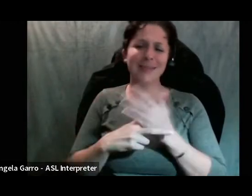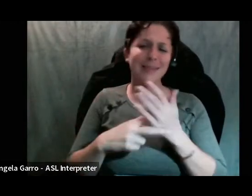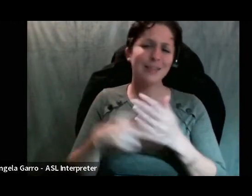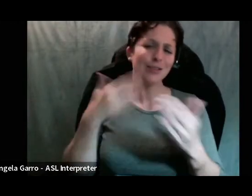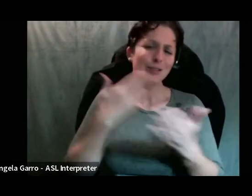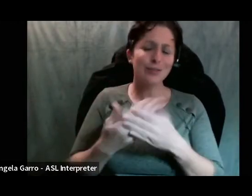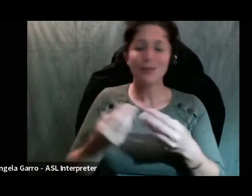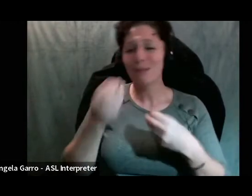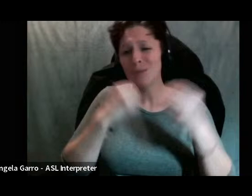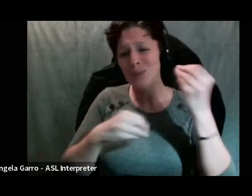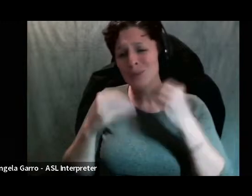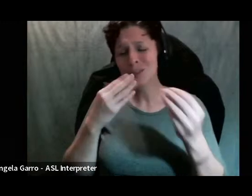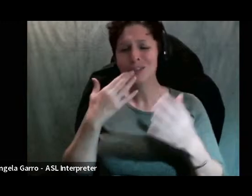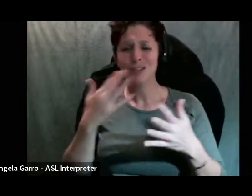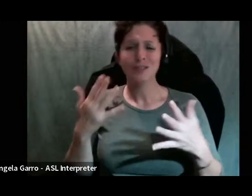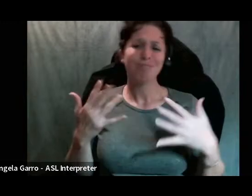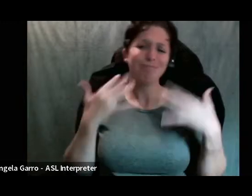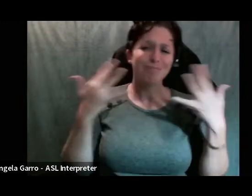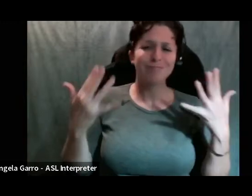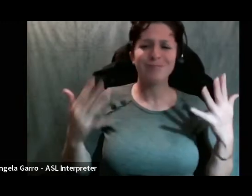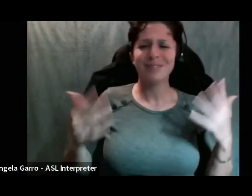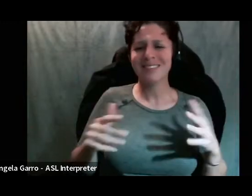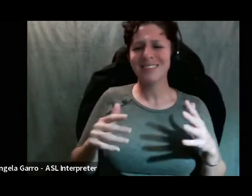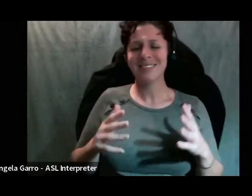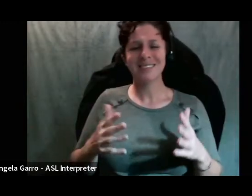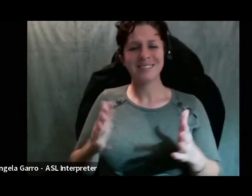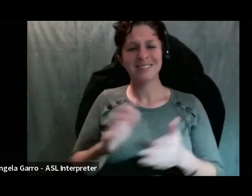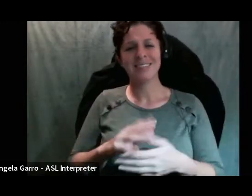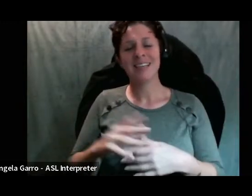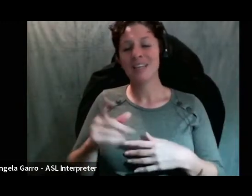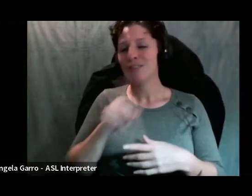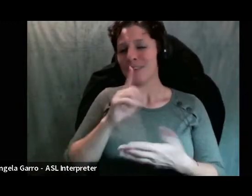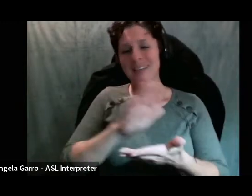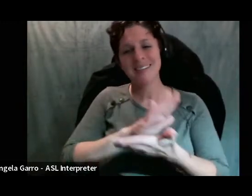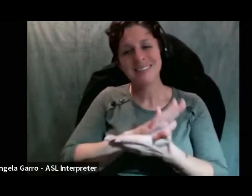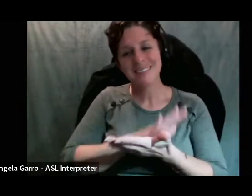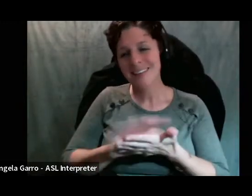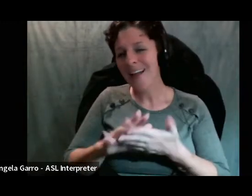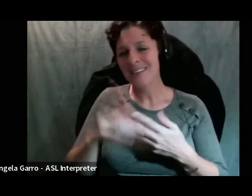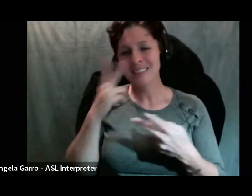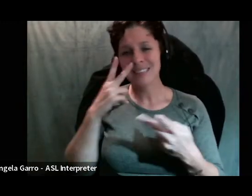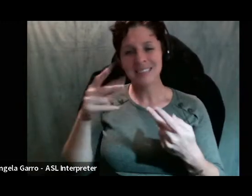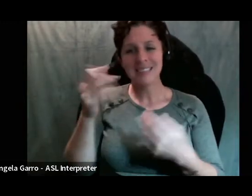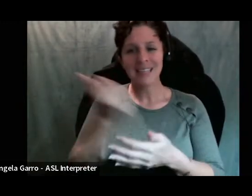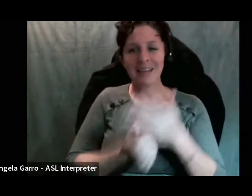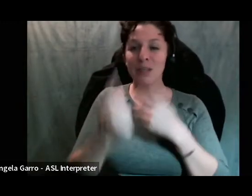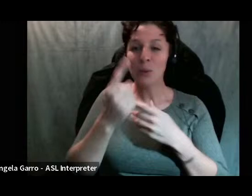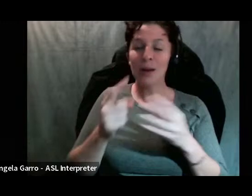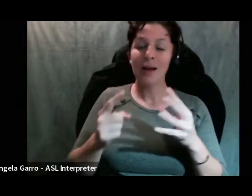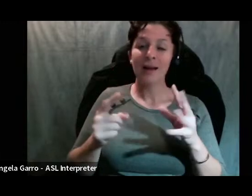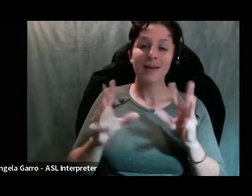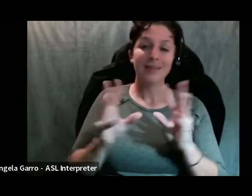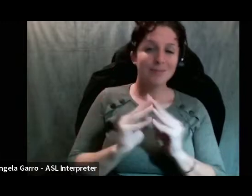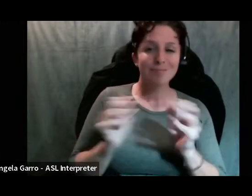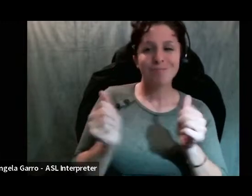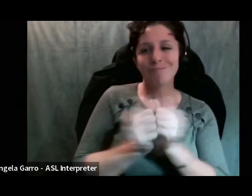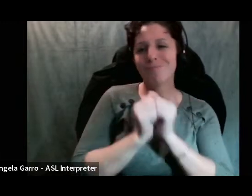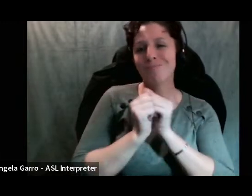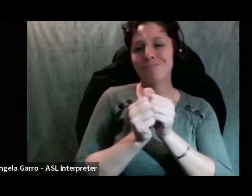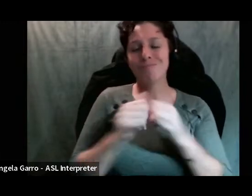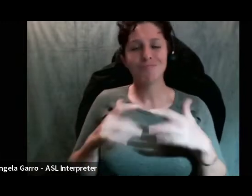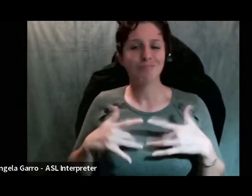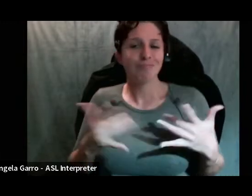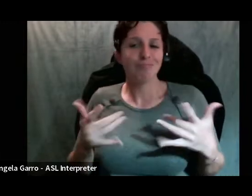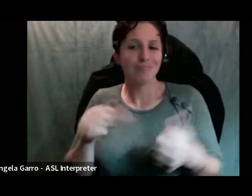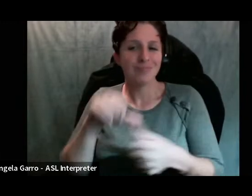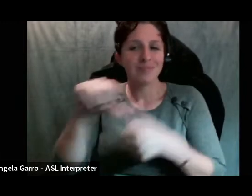food and good cheer. And it was just so nice to see everyone meeting and hanging out together, because that's really the